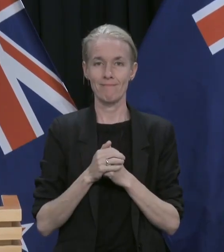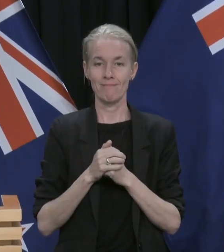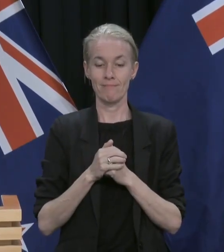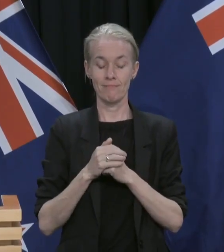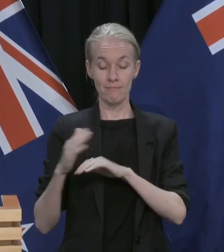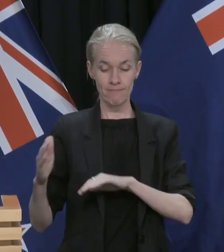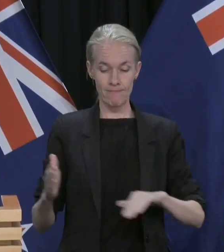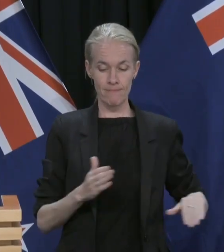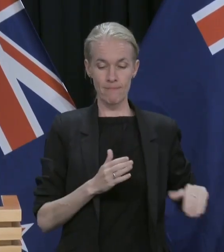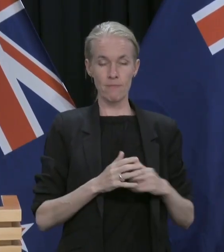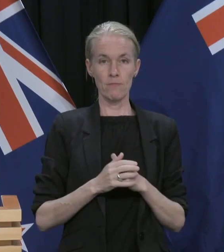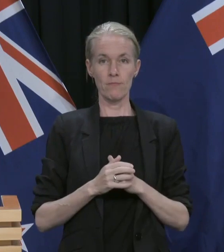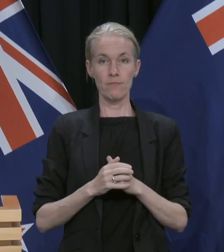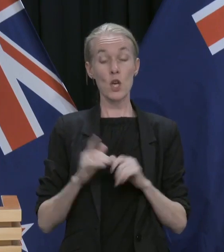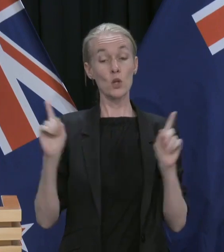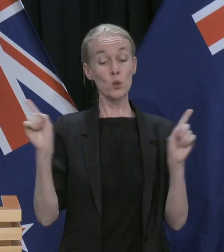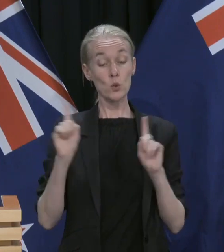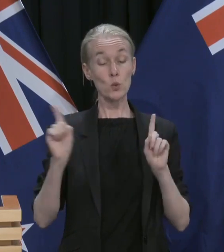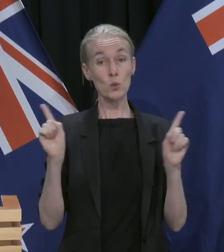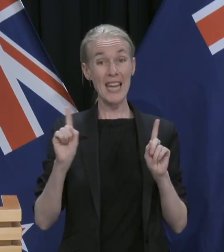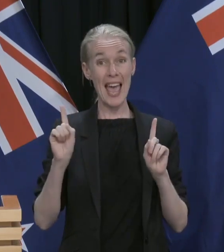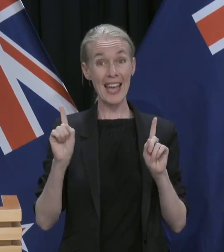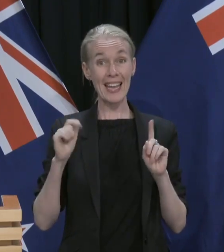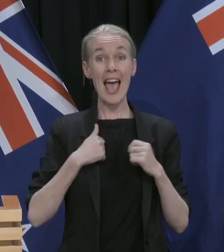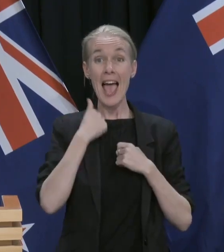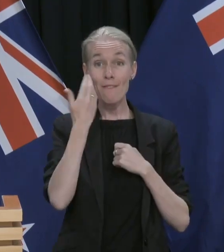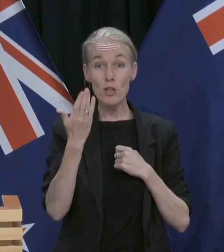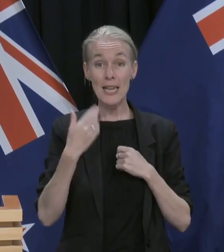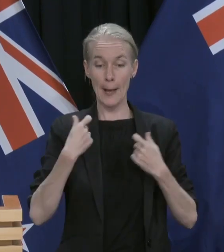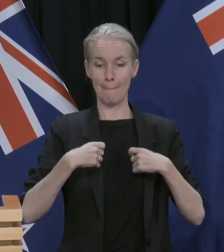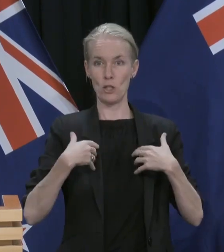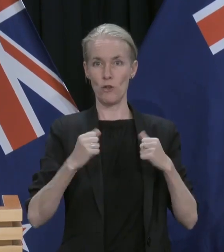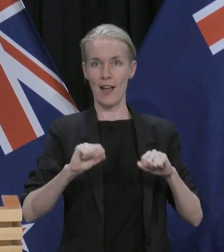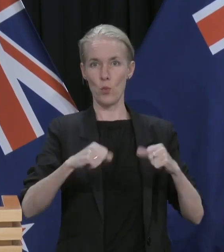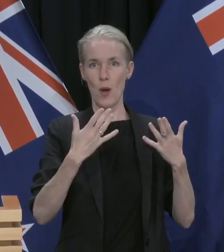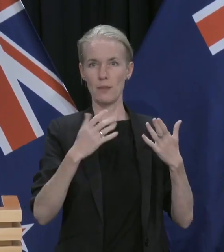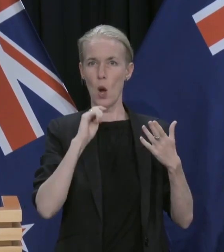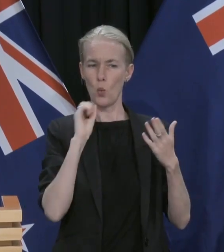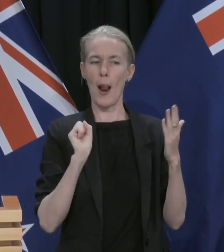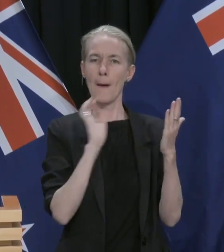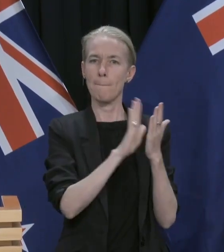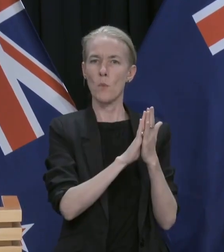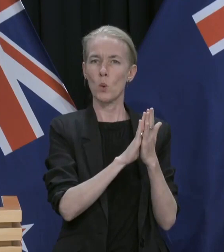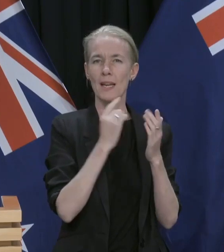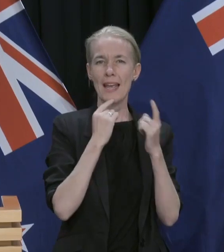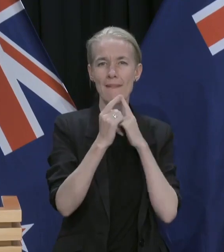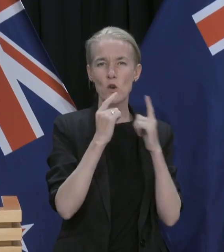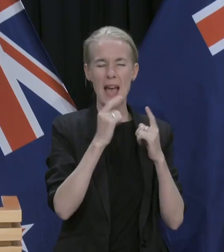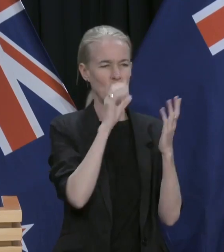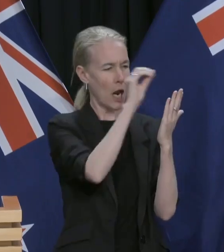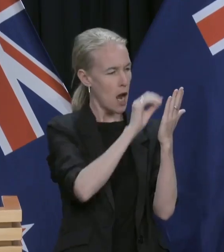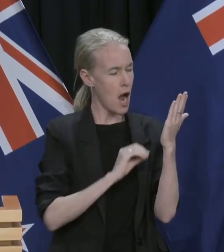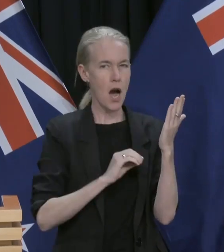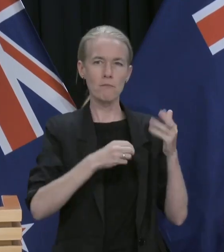From today, our key vaccination statistics will be available on the Ministry of Health website in a quite comprehensive dashboard. It will